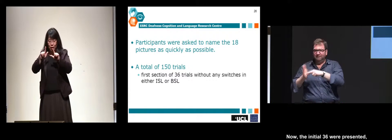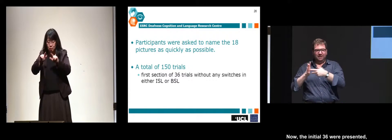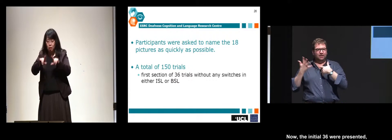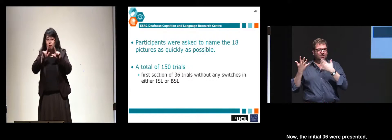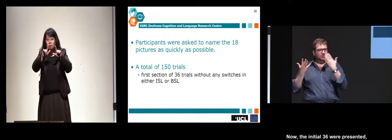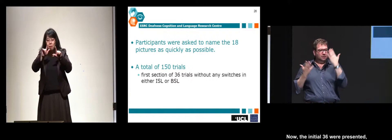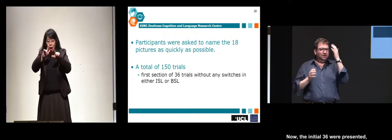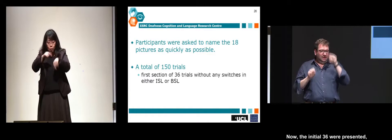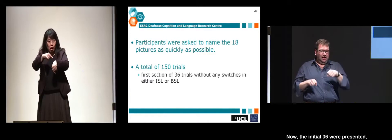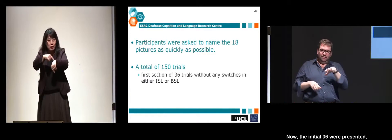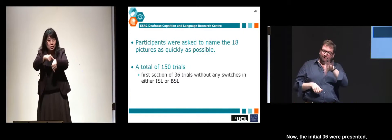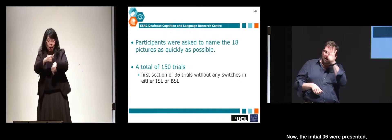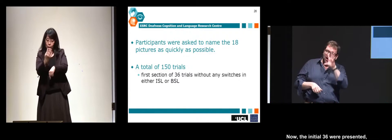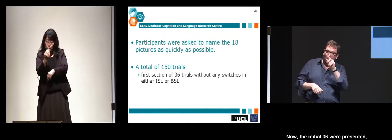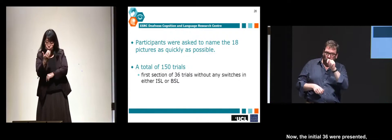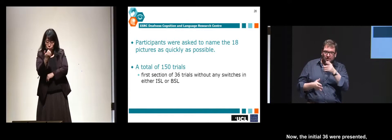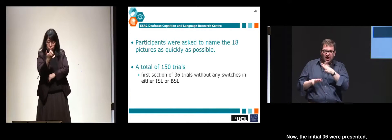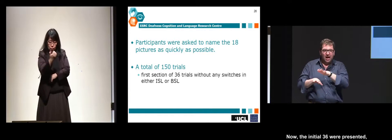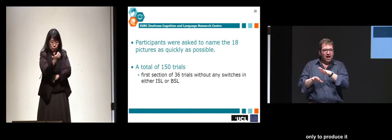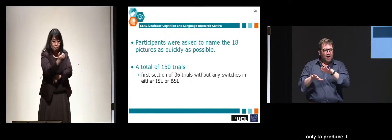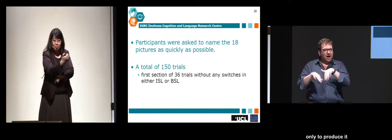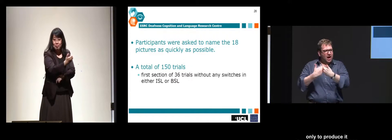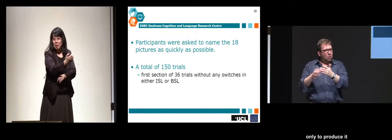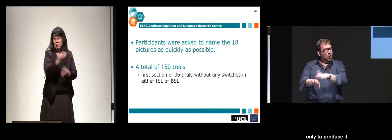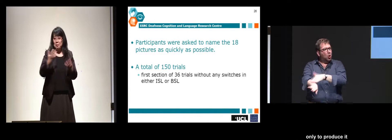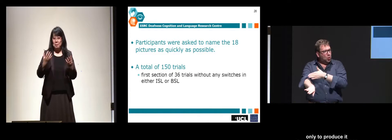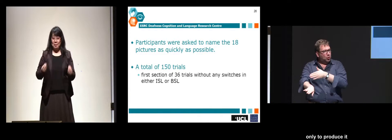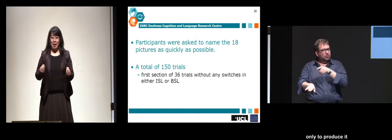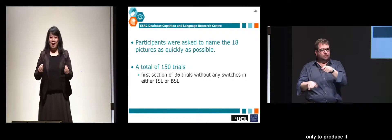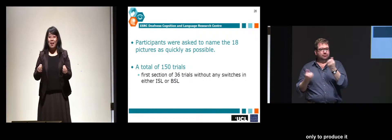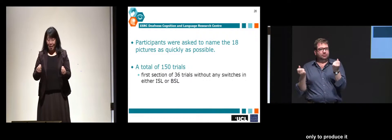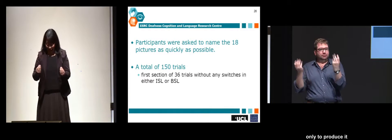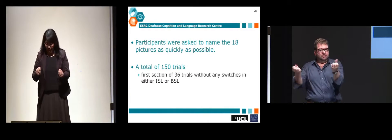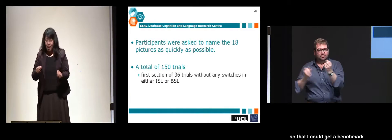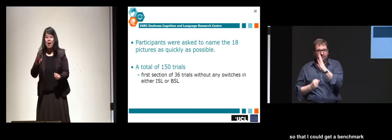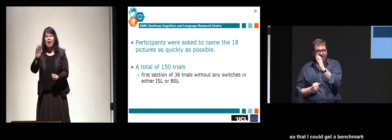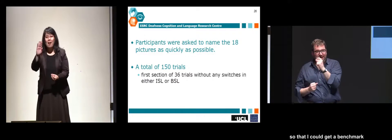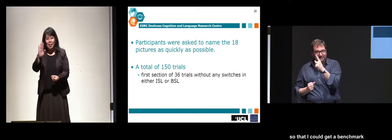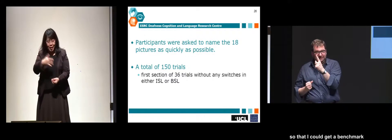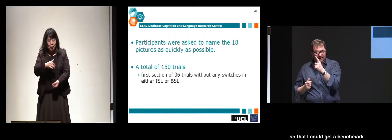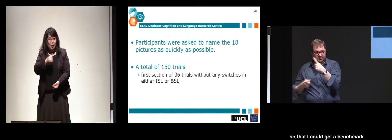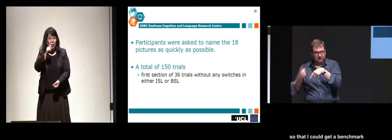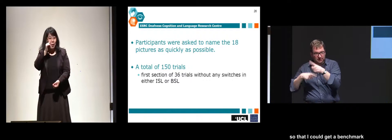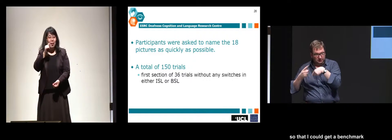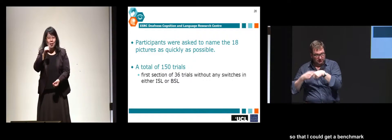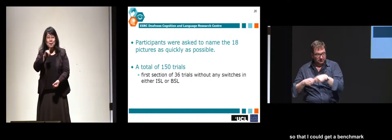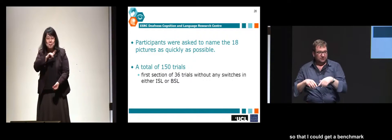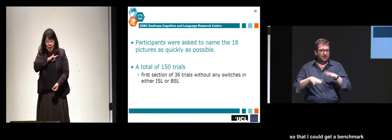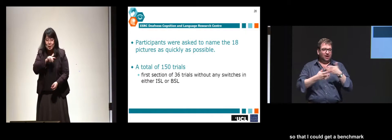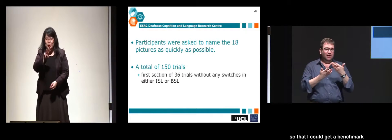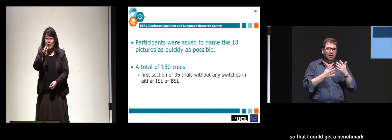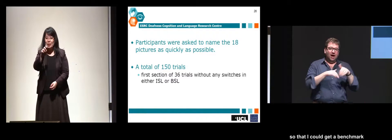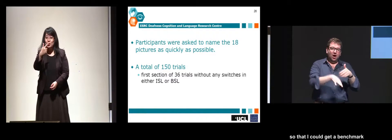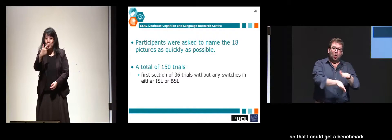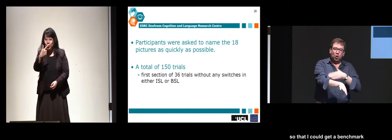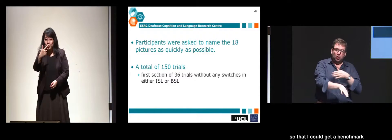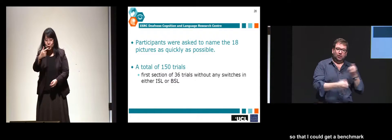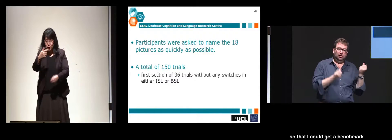Now, the initial 36 were presented. They were asked only to produce it in their own sign language so that I could get a benchmark in